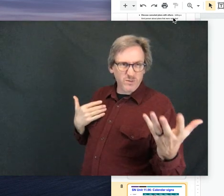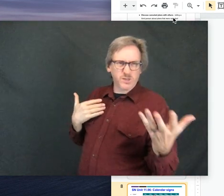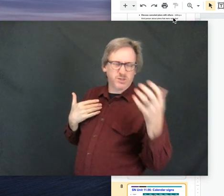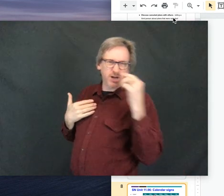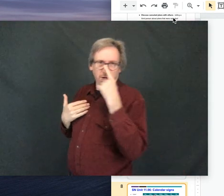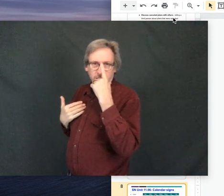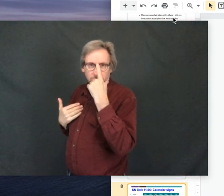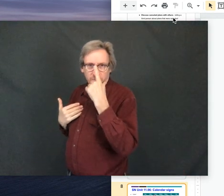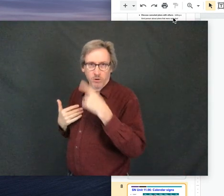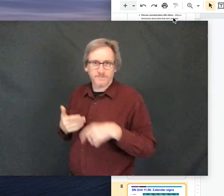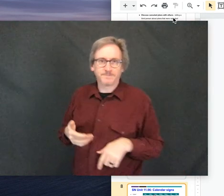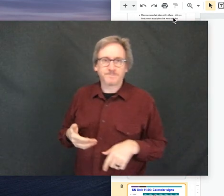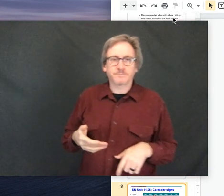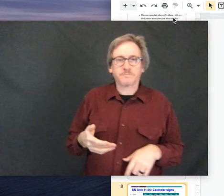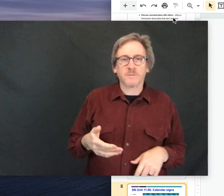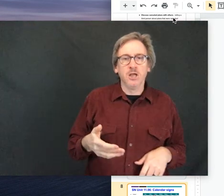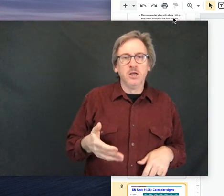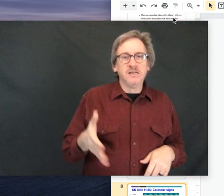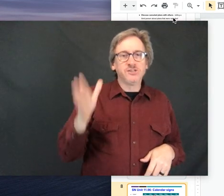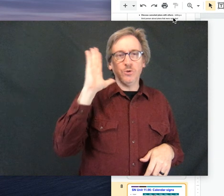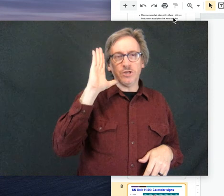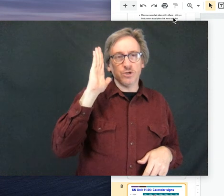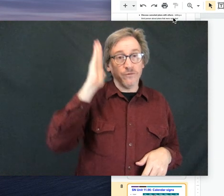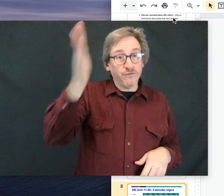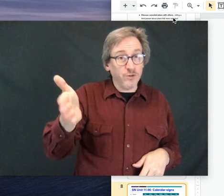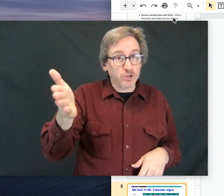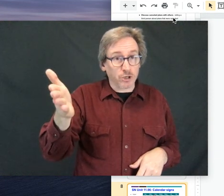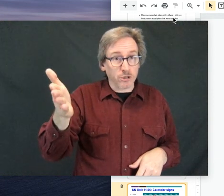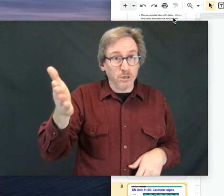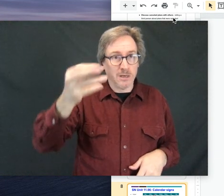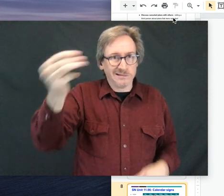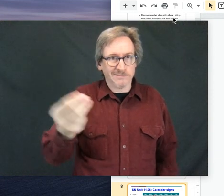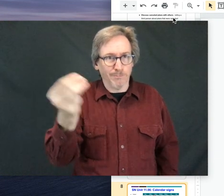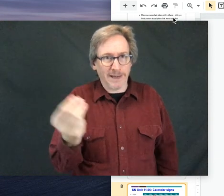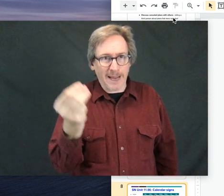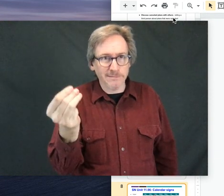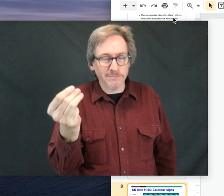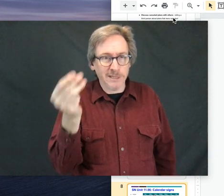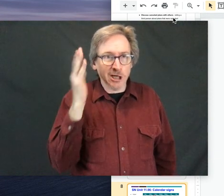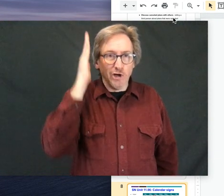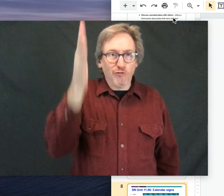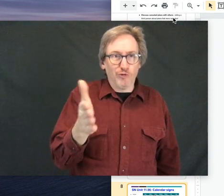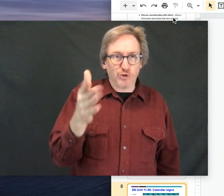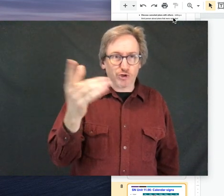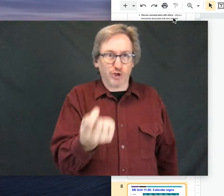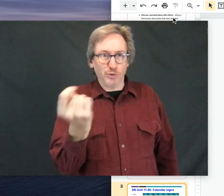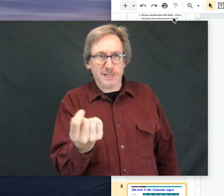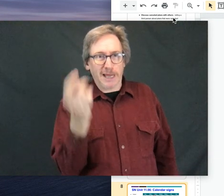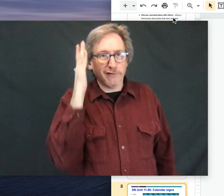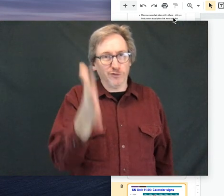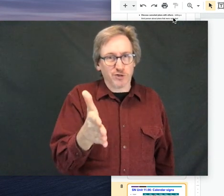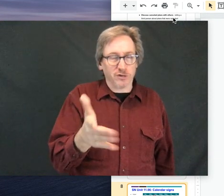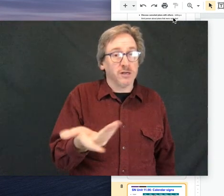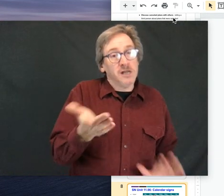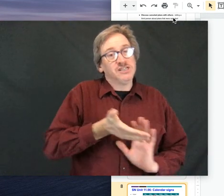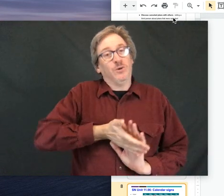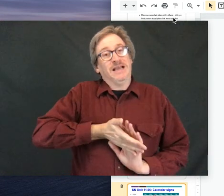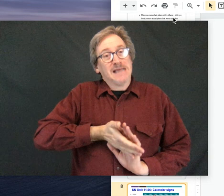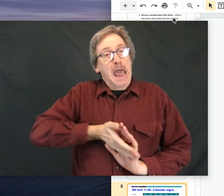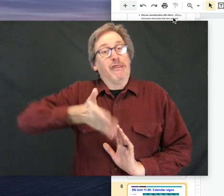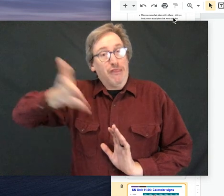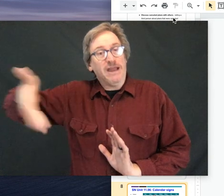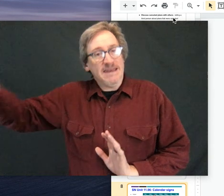We've used those generically before. So you can do future Monday, future Tuesday, future.